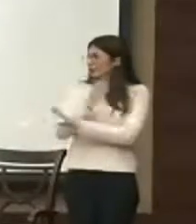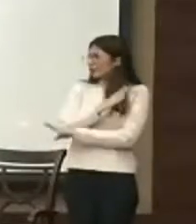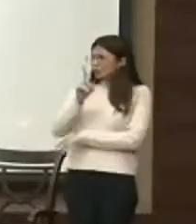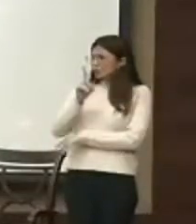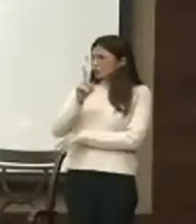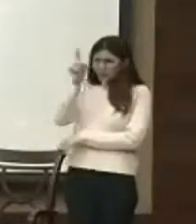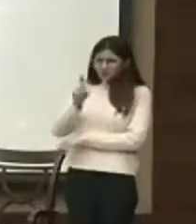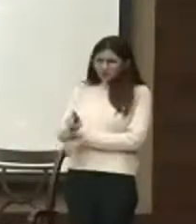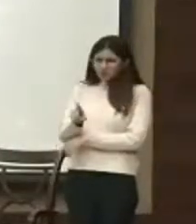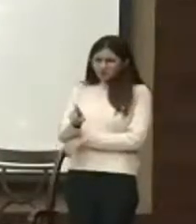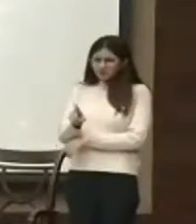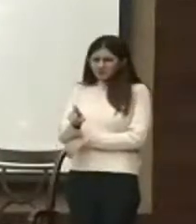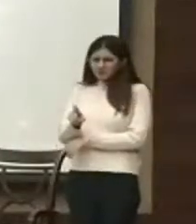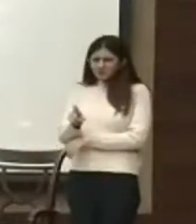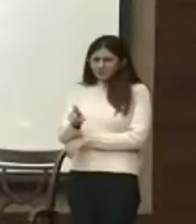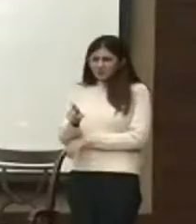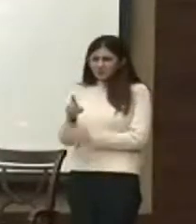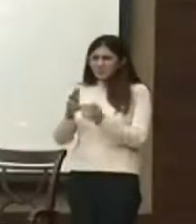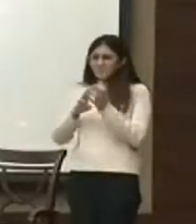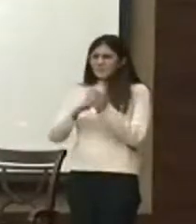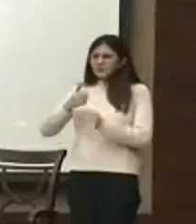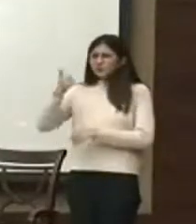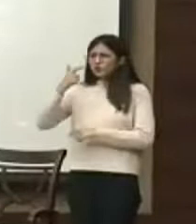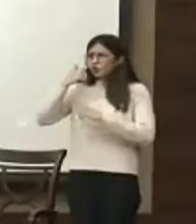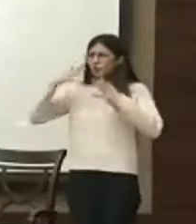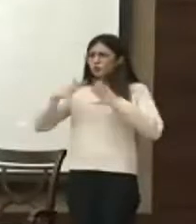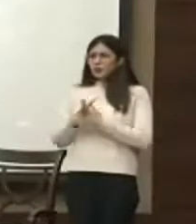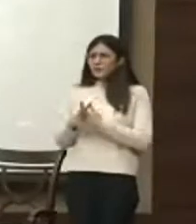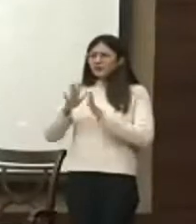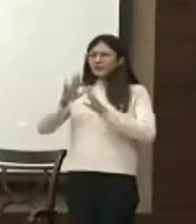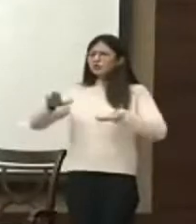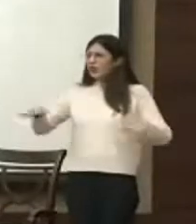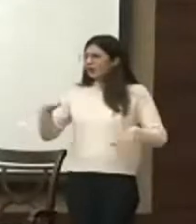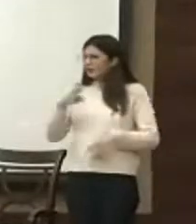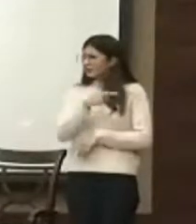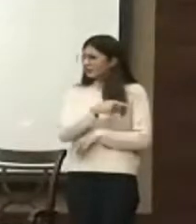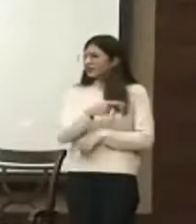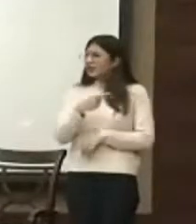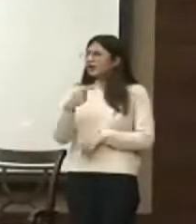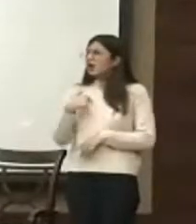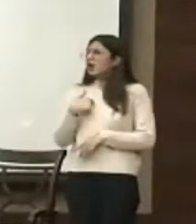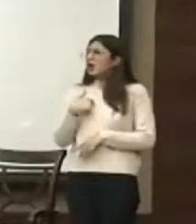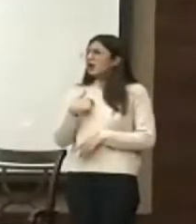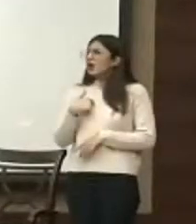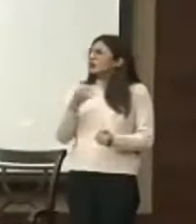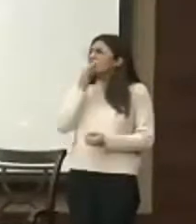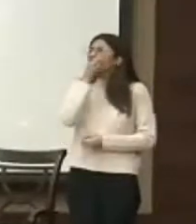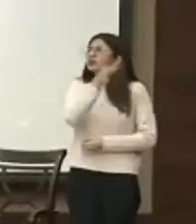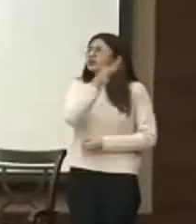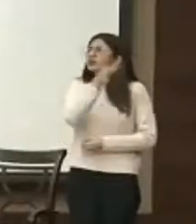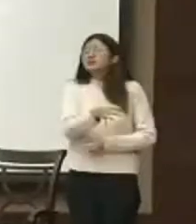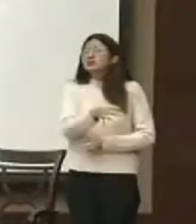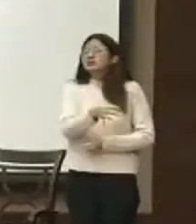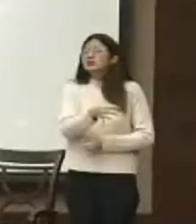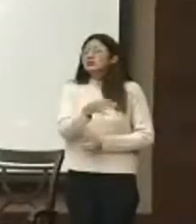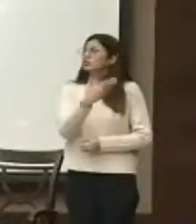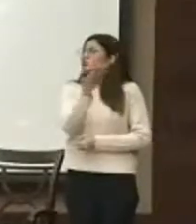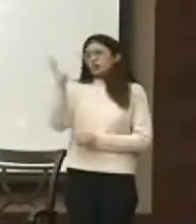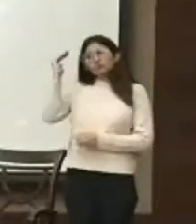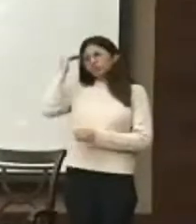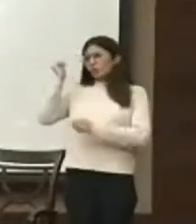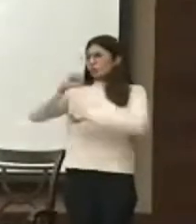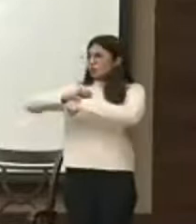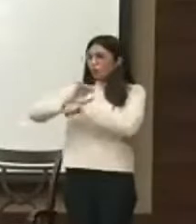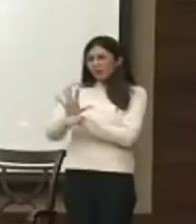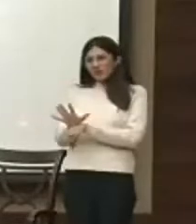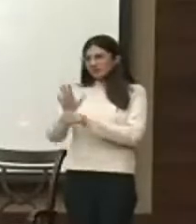of the questions was related to the Ministry of Women and Child. And I wanted to ask that, how, we all have heard that during COVID that their